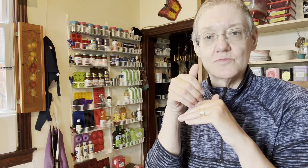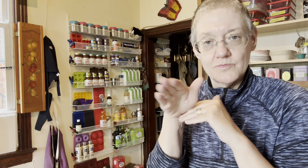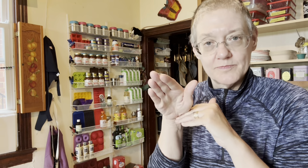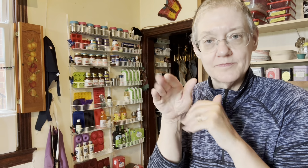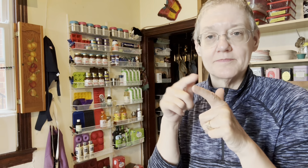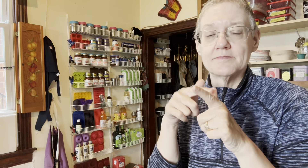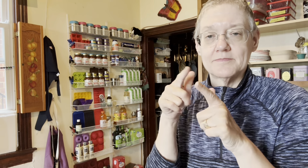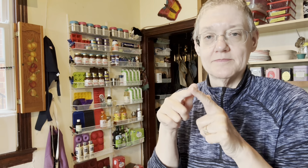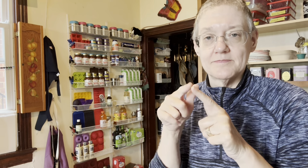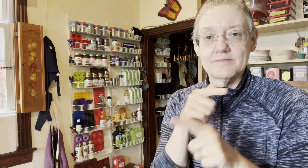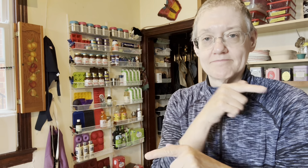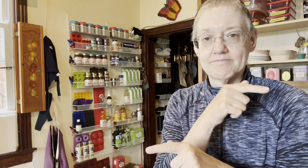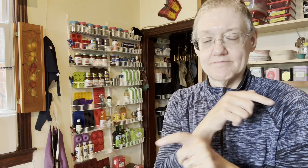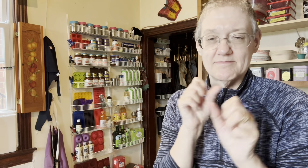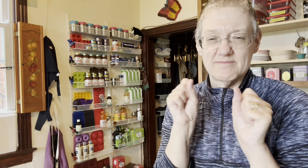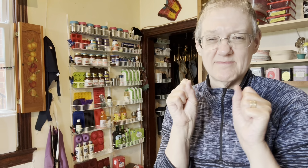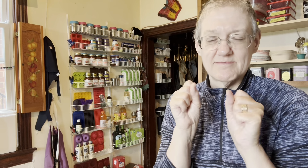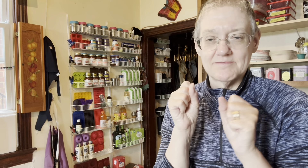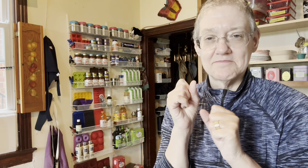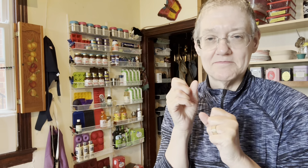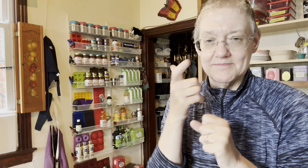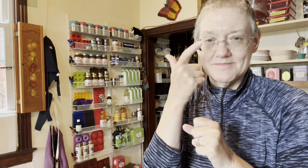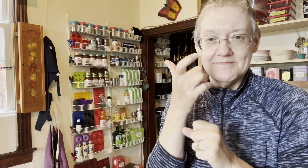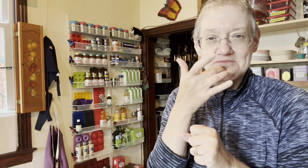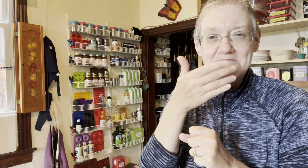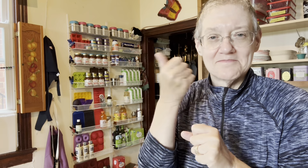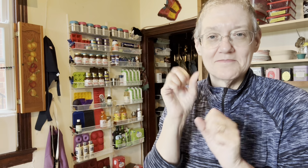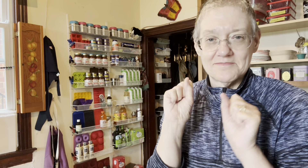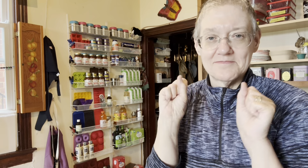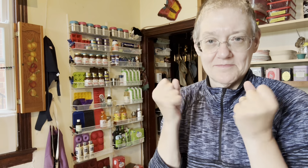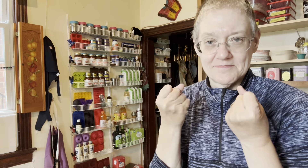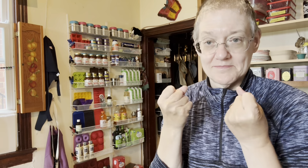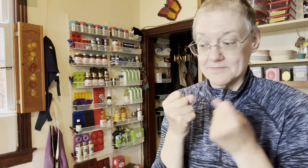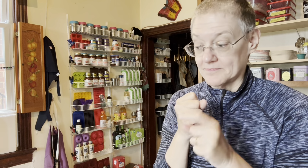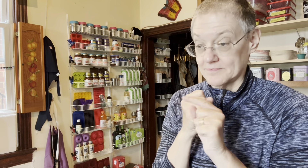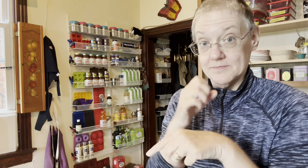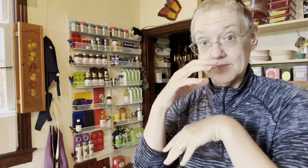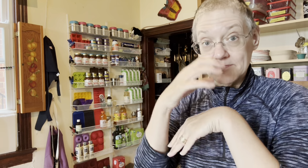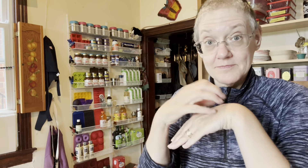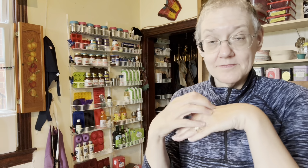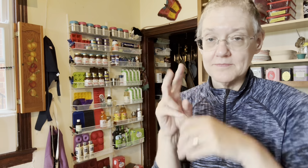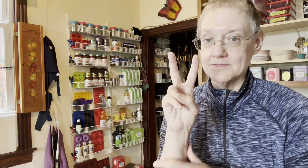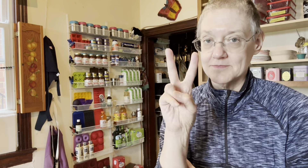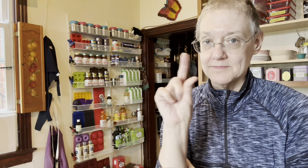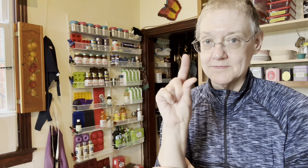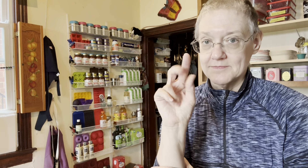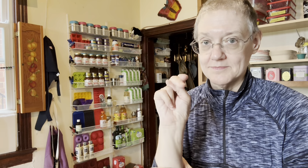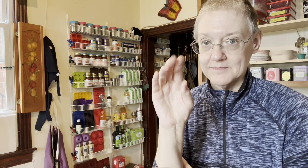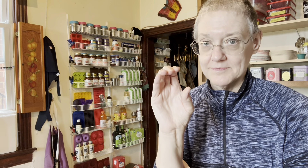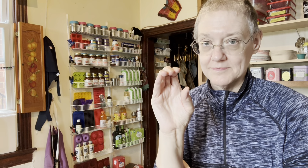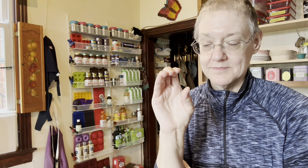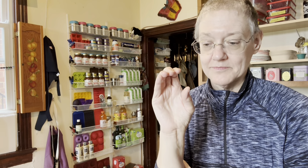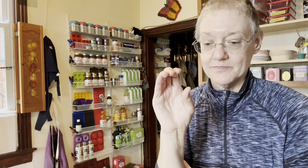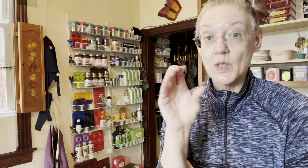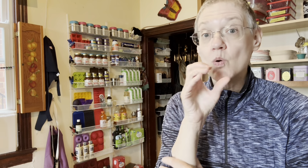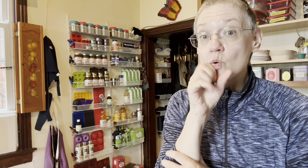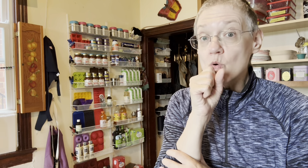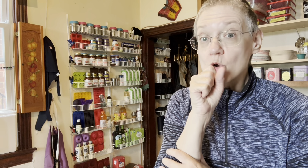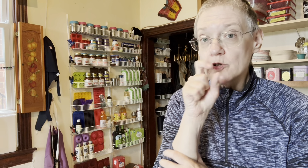It doesn't need to be refrigerated, so it's shelf stable. And then when you get it, you put it in the fridge because it's best cold.